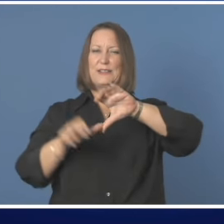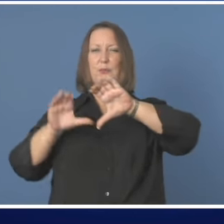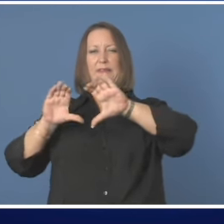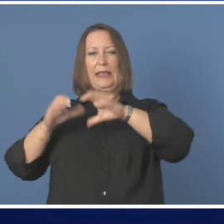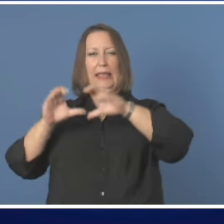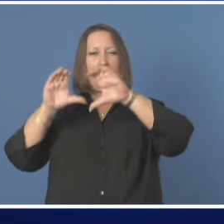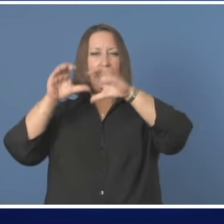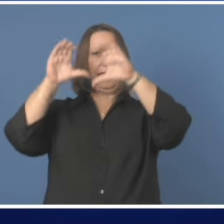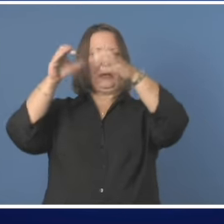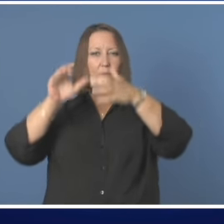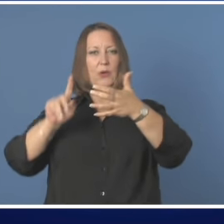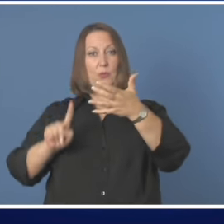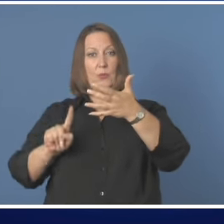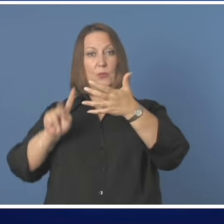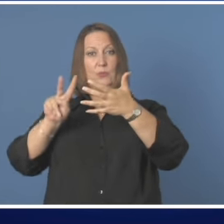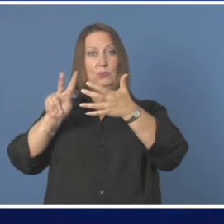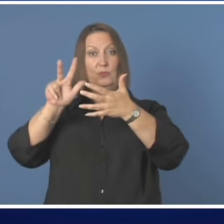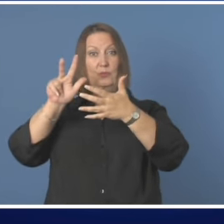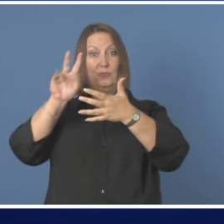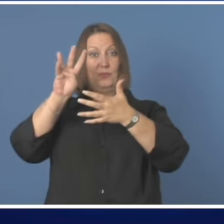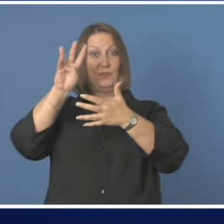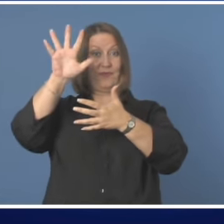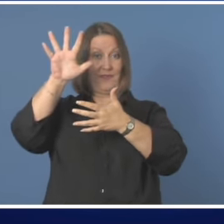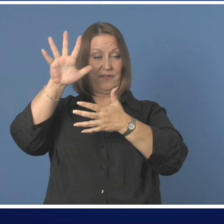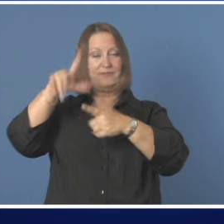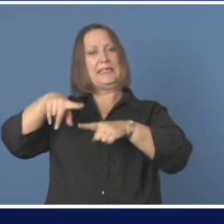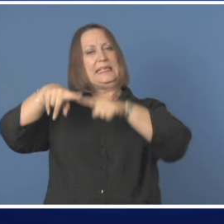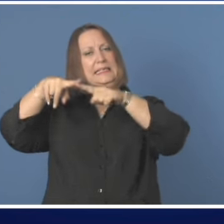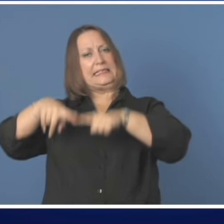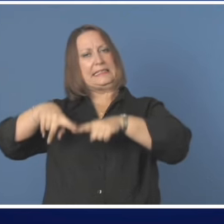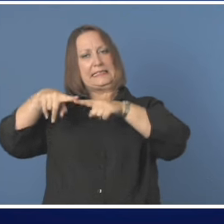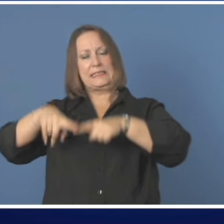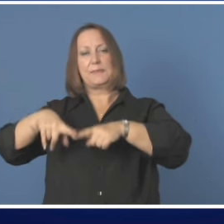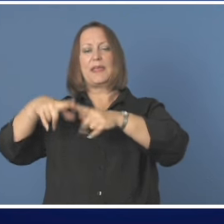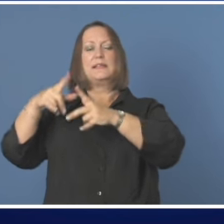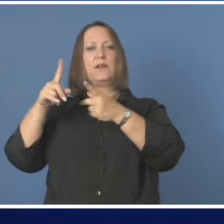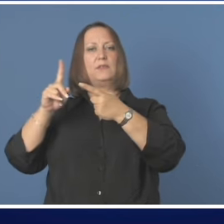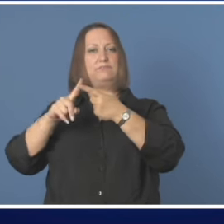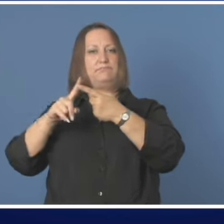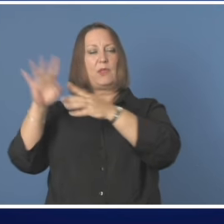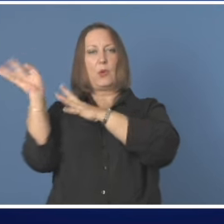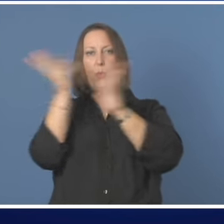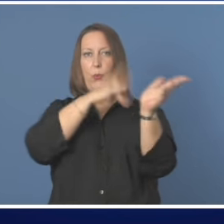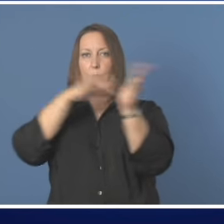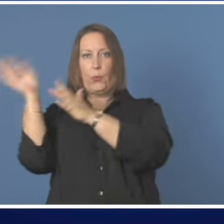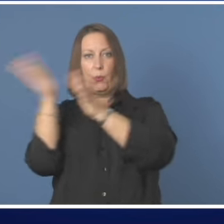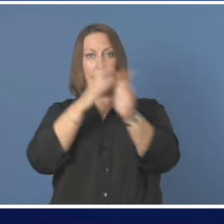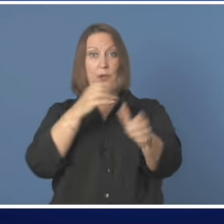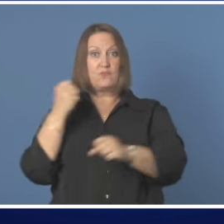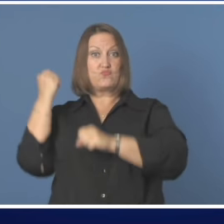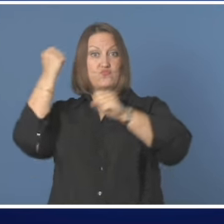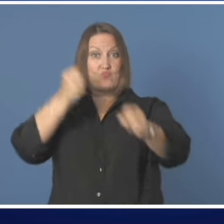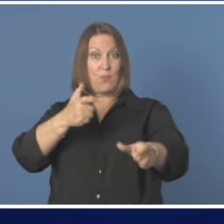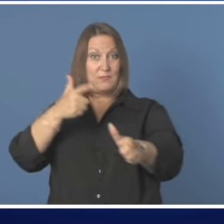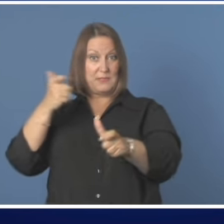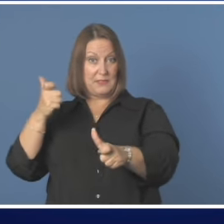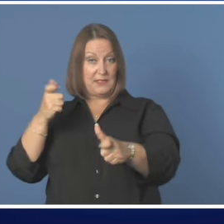Hurricanes are classified into 5 categories based on their wind speed, central